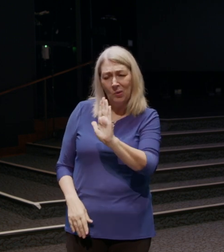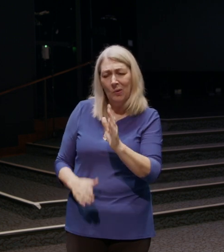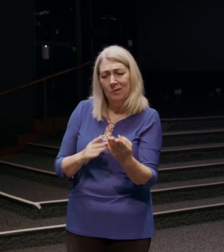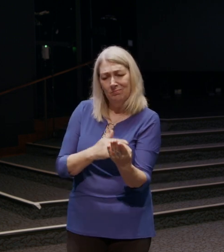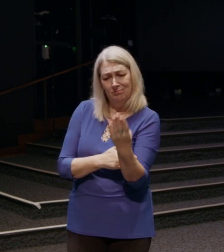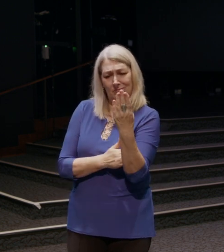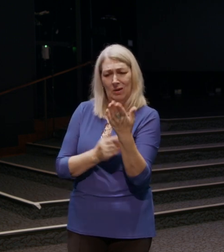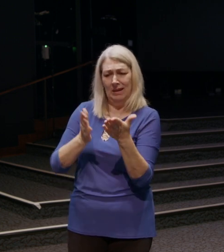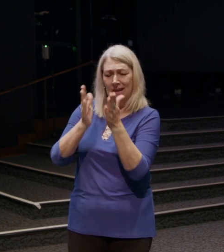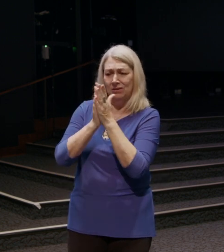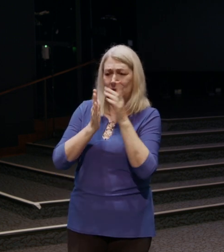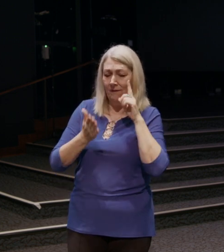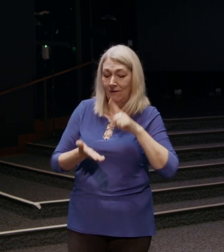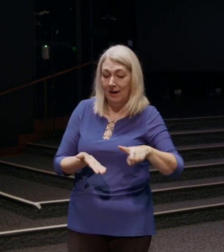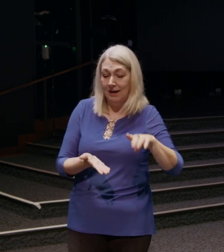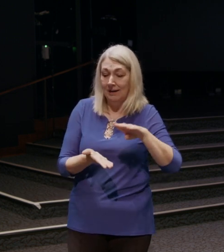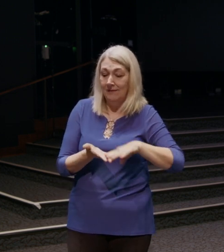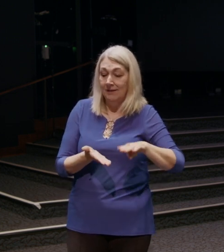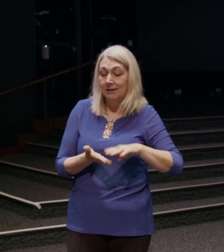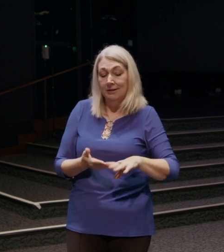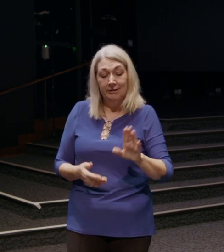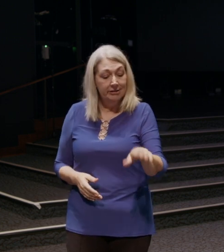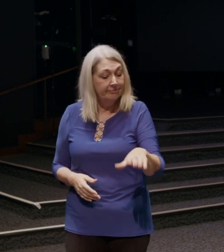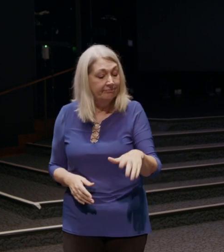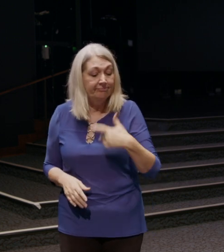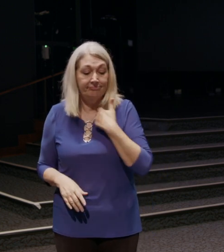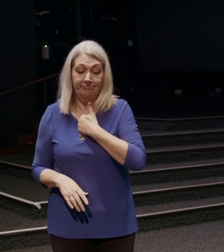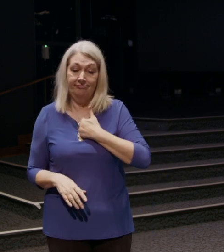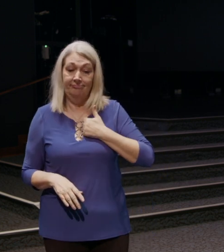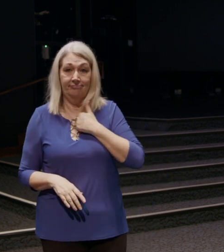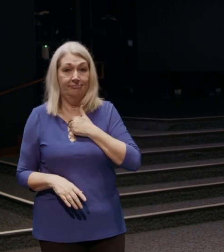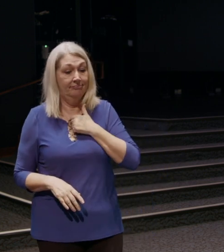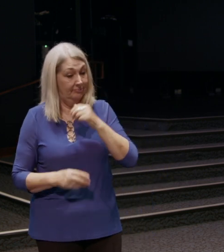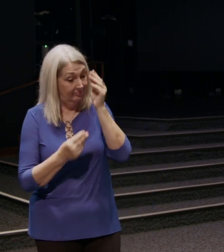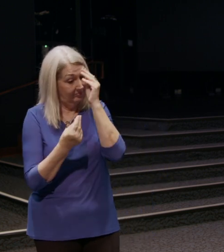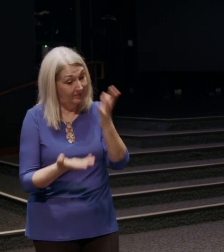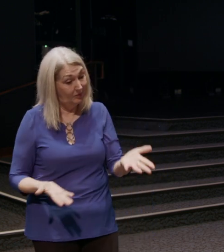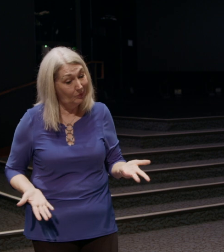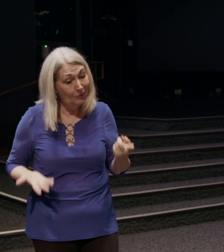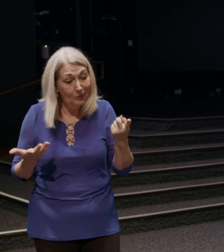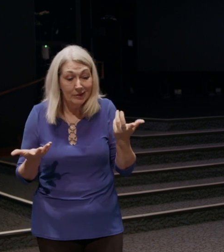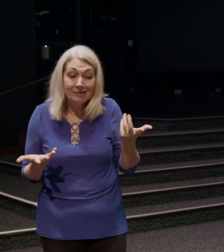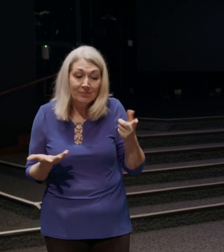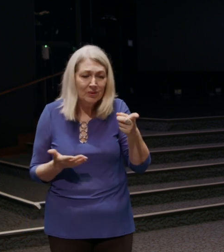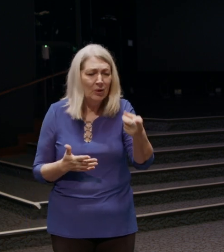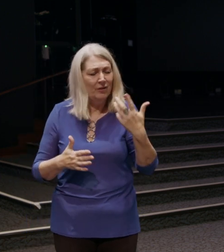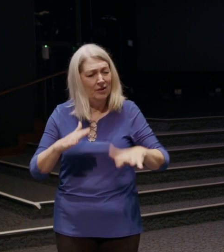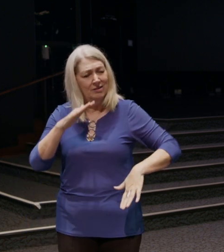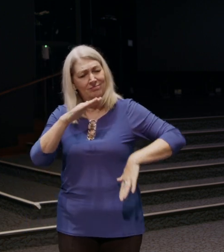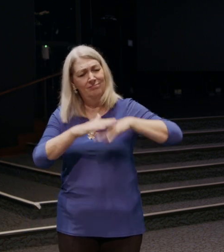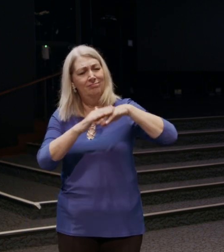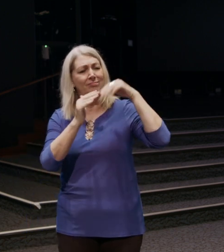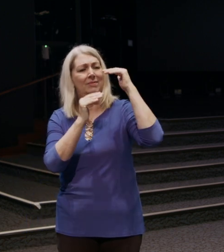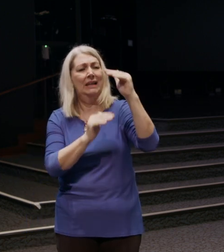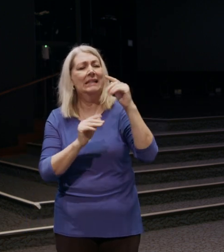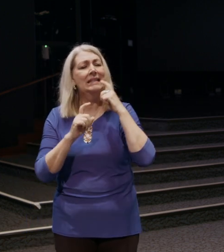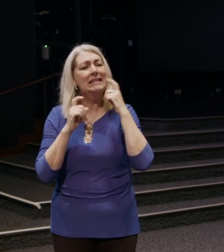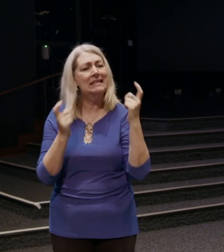for forgiveness. I'm sorry to inform you that you have reached your quota of sins.